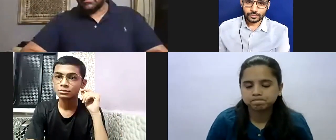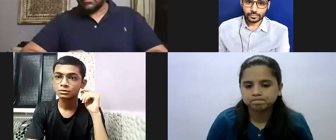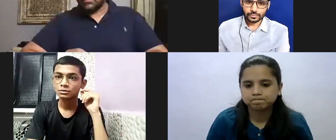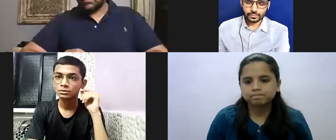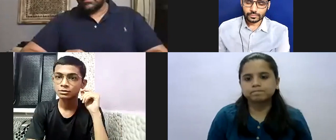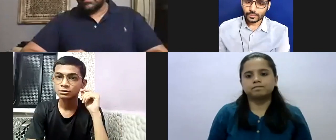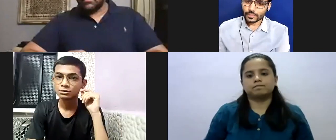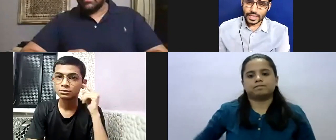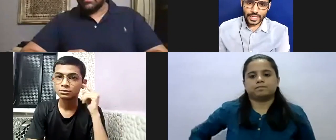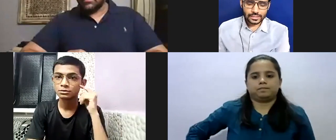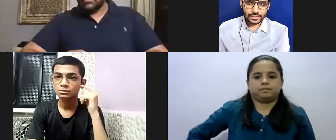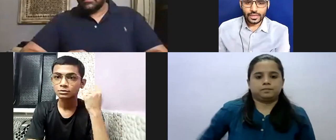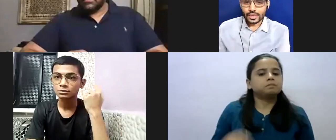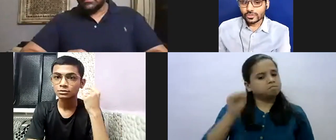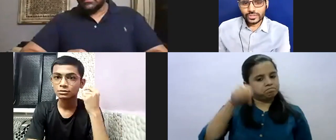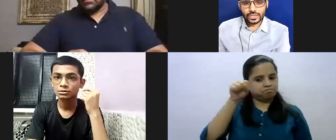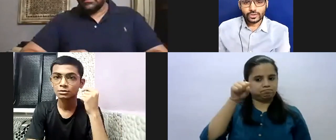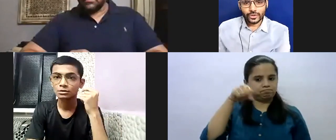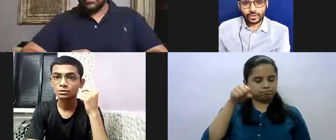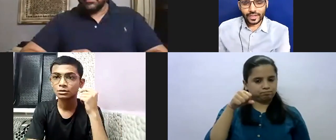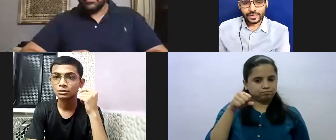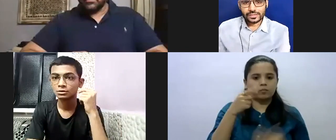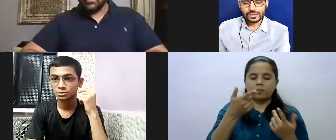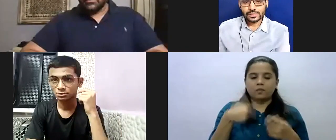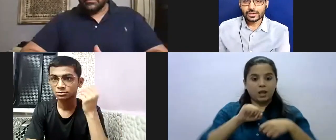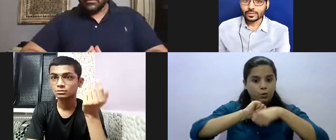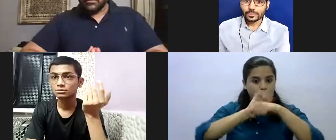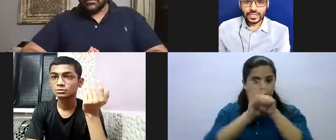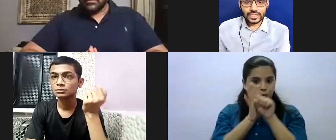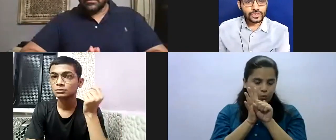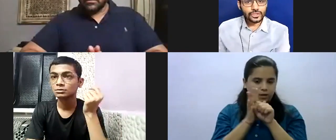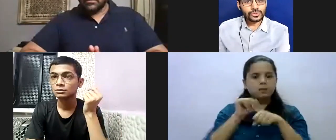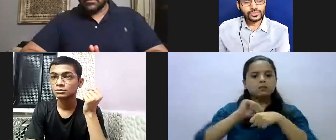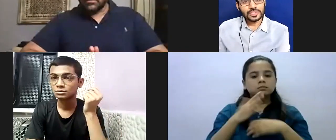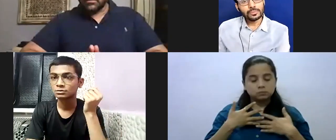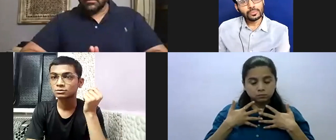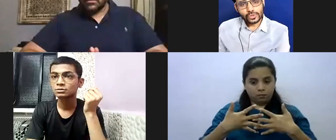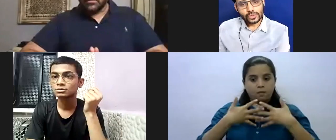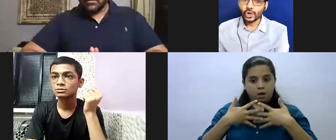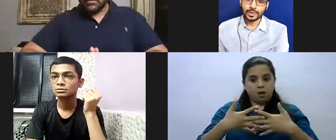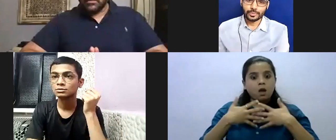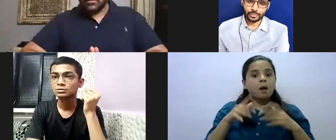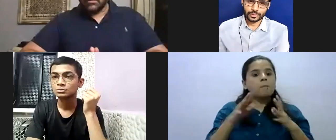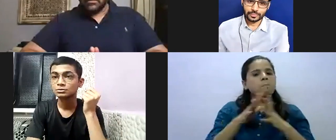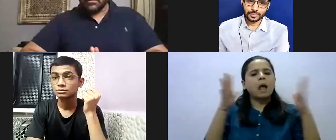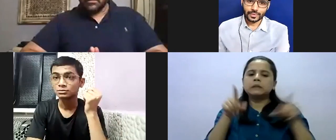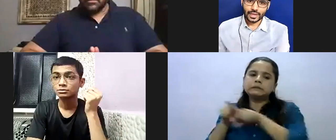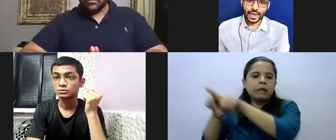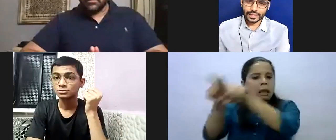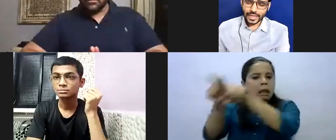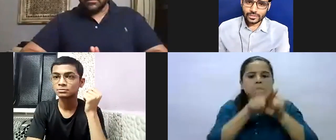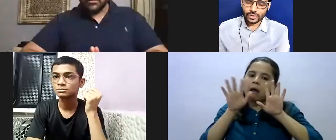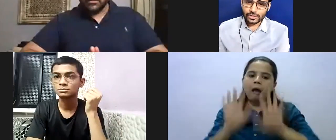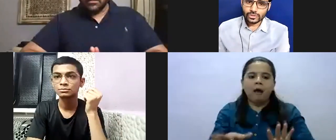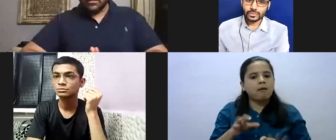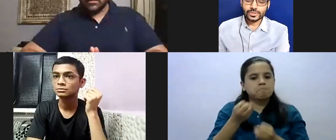again? Yes. So see, coronavirus, breathing issues will be the most common problem. And